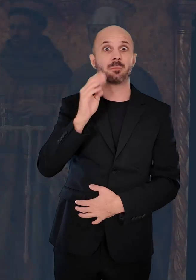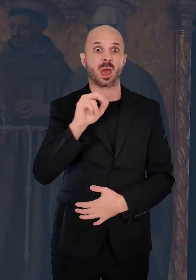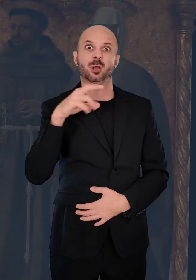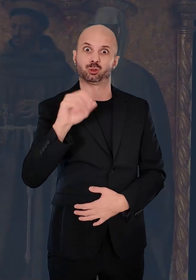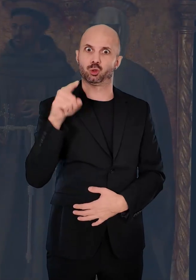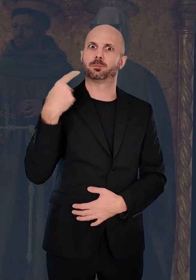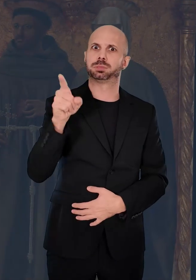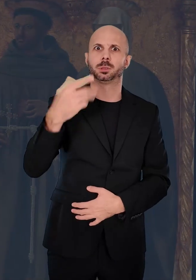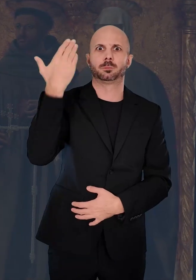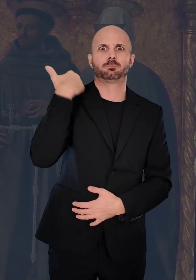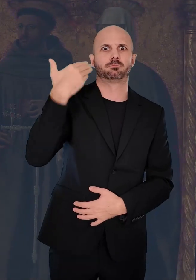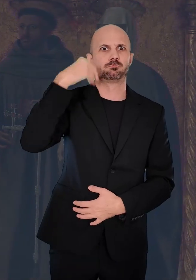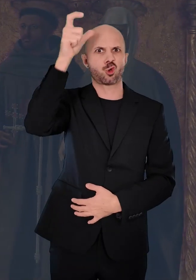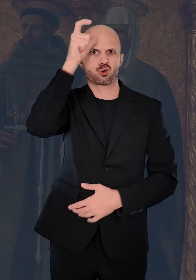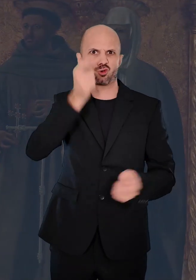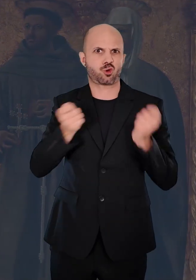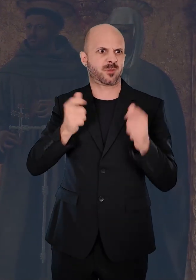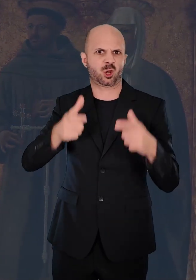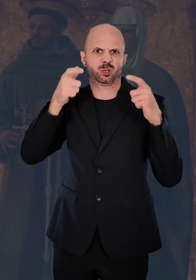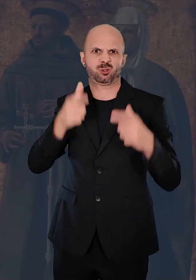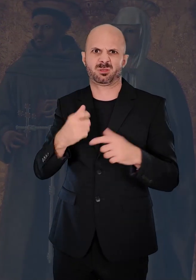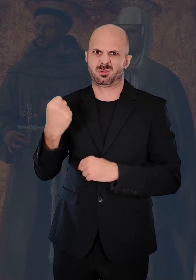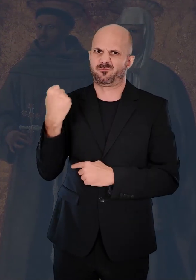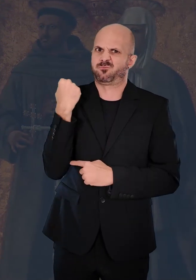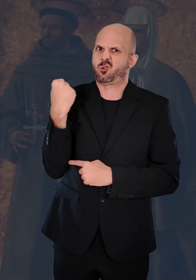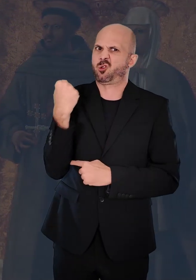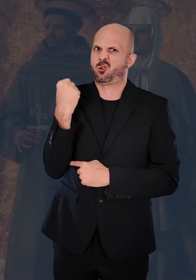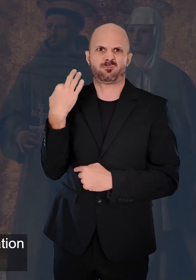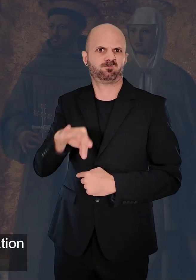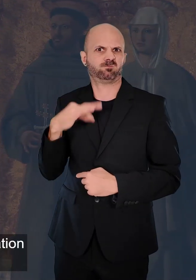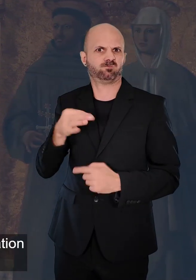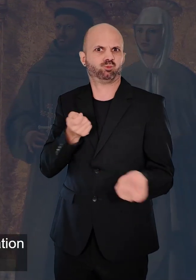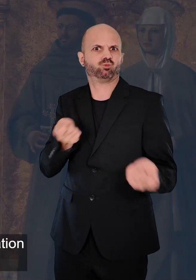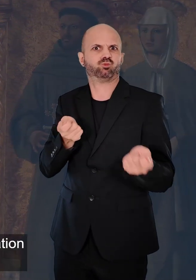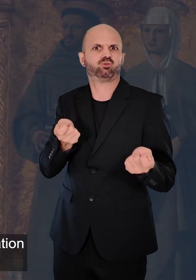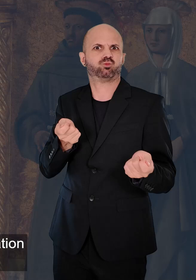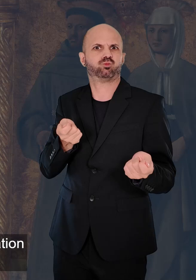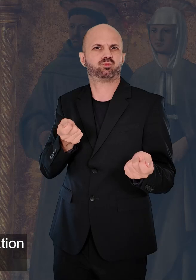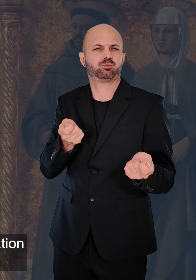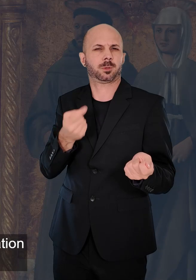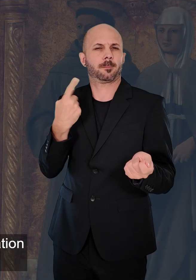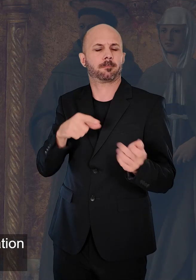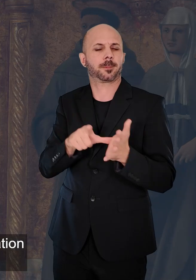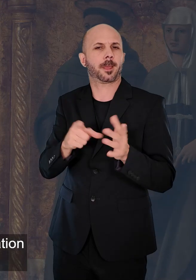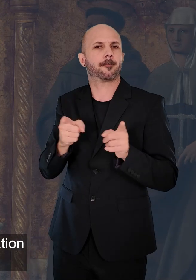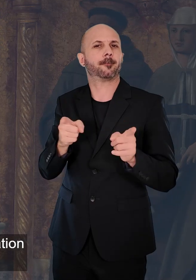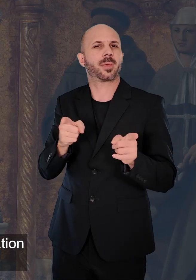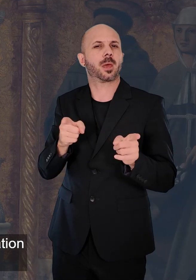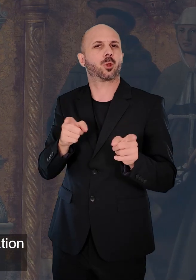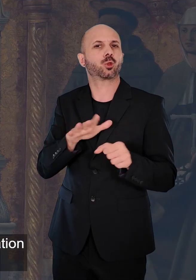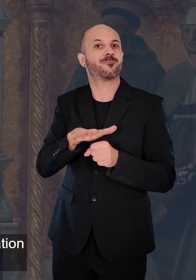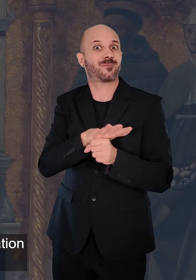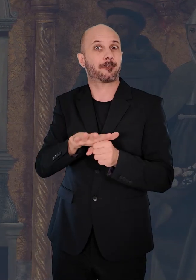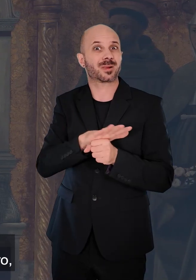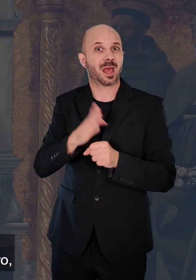a leading figure of the city council of Perugia. It was probably due to the mediation of the